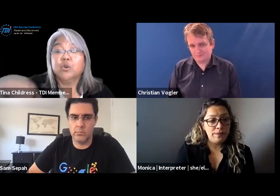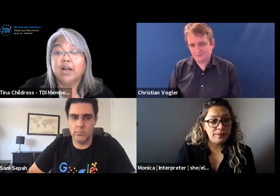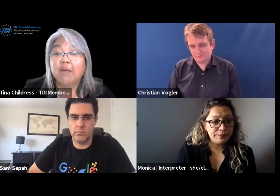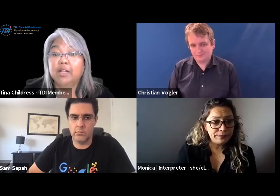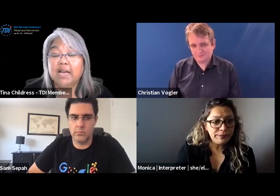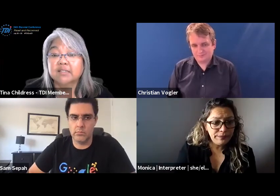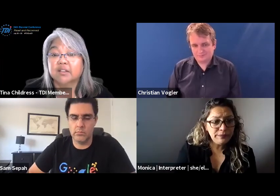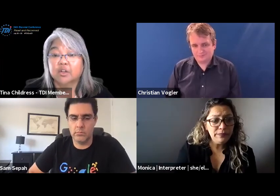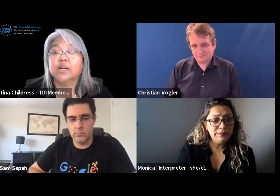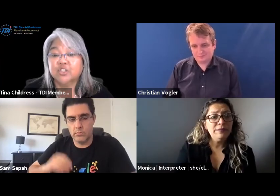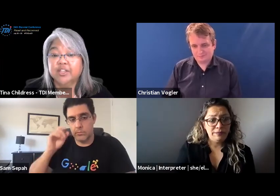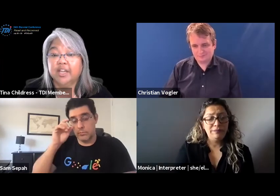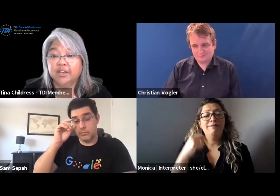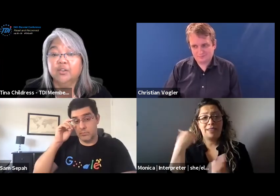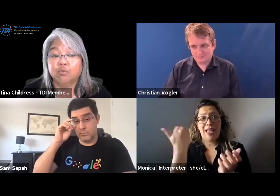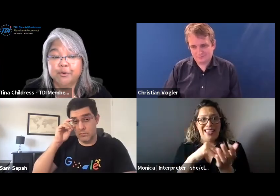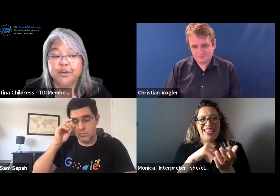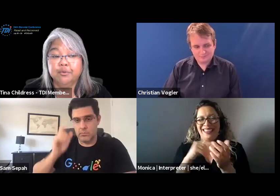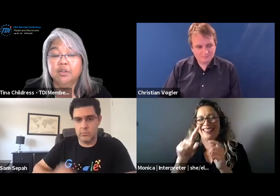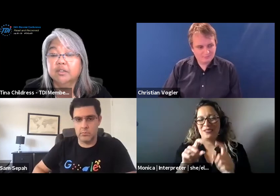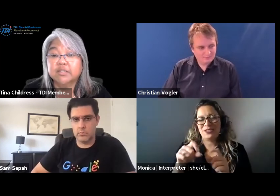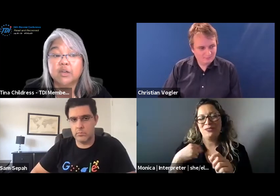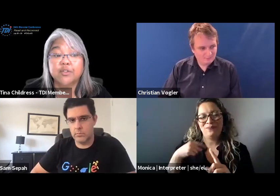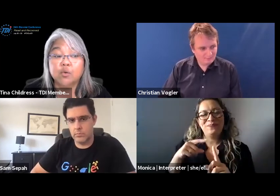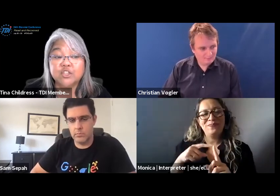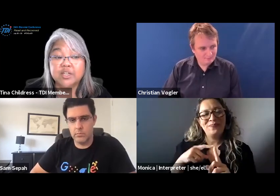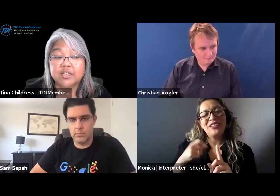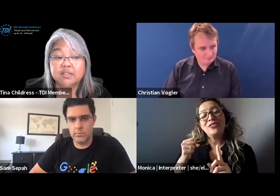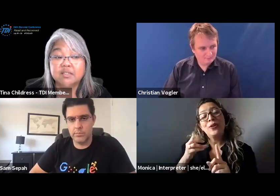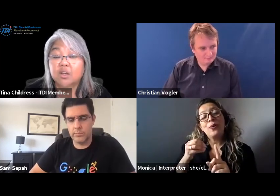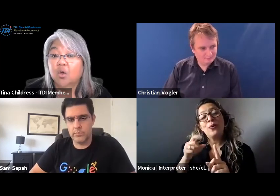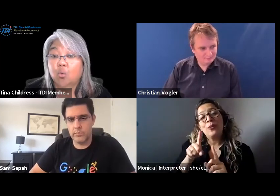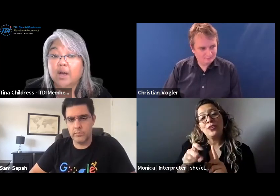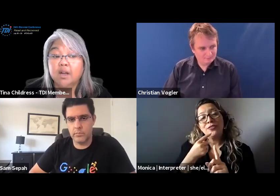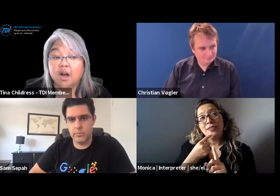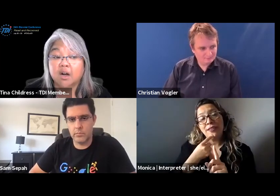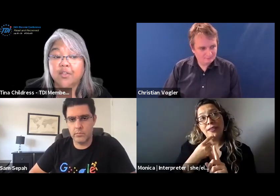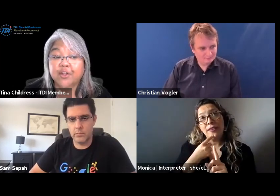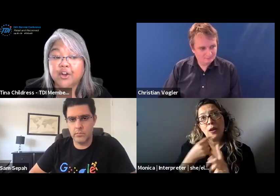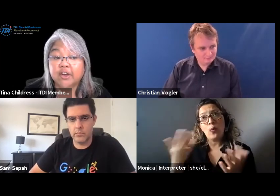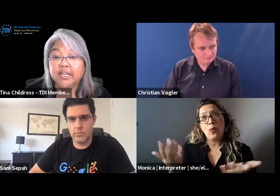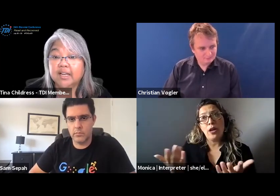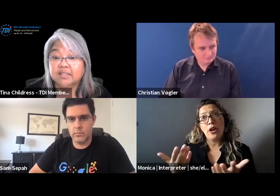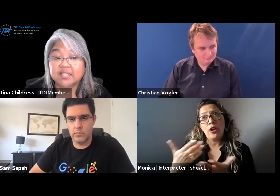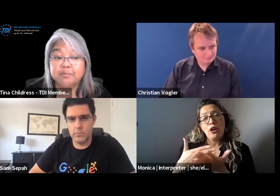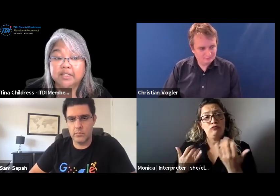Sure, I will ask the question again, Roberto. So the question is, what are the current